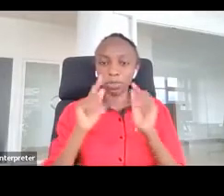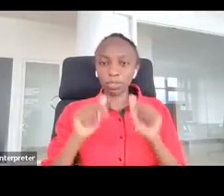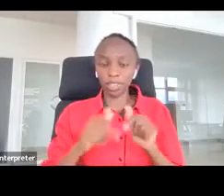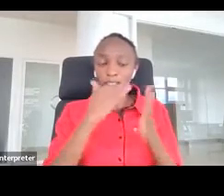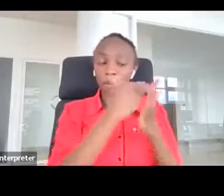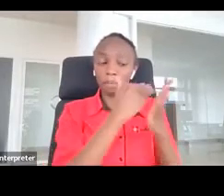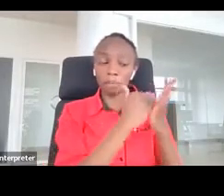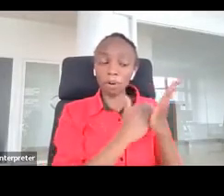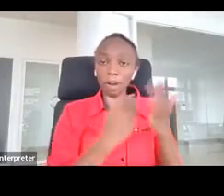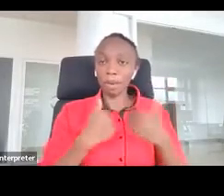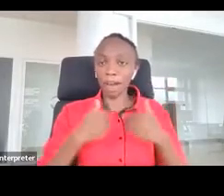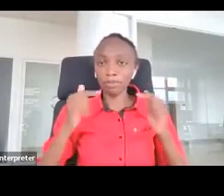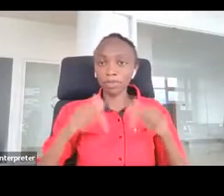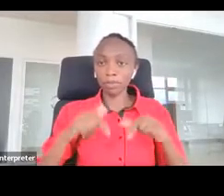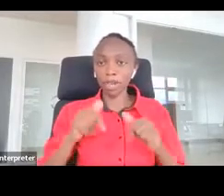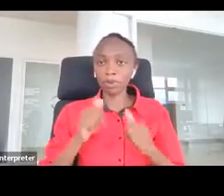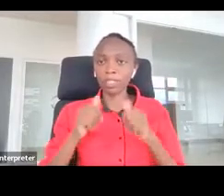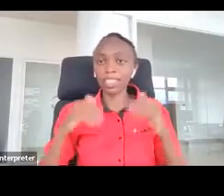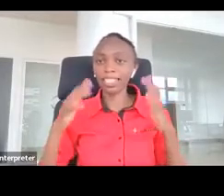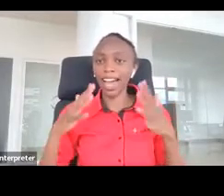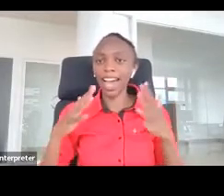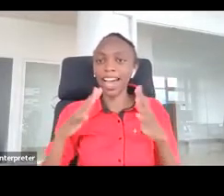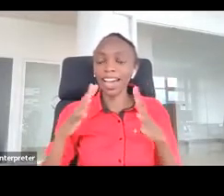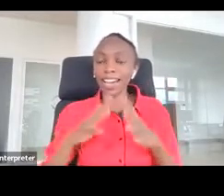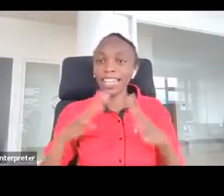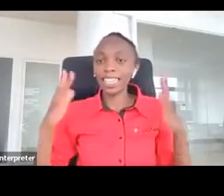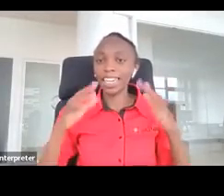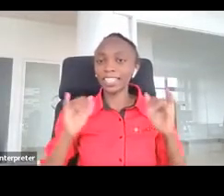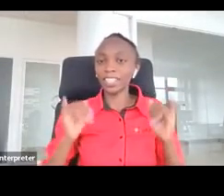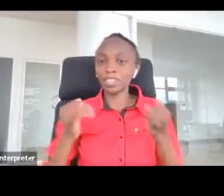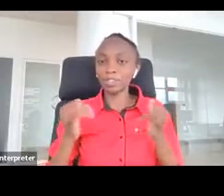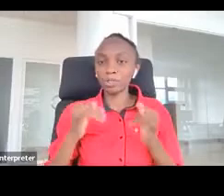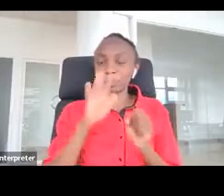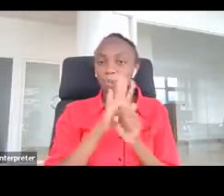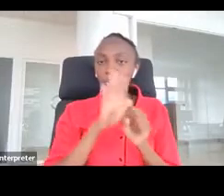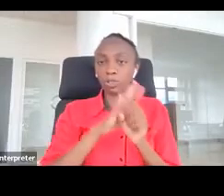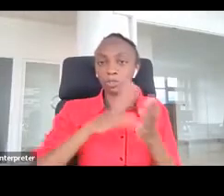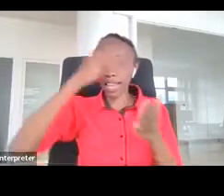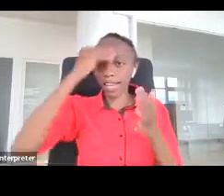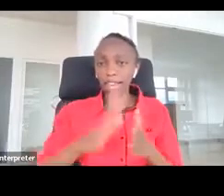is full of great news. Most of our learners talked about their